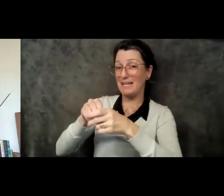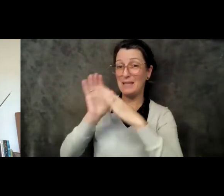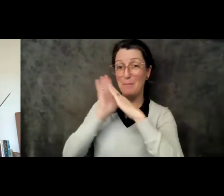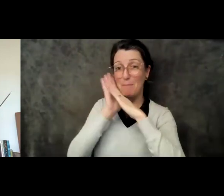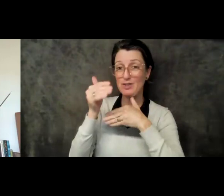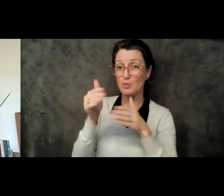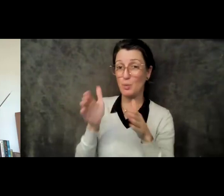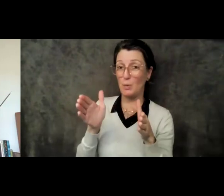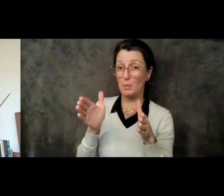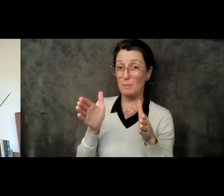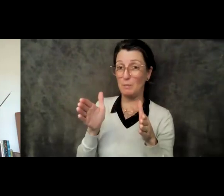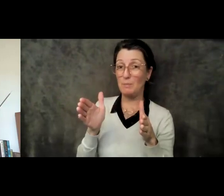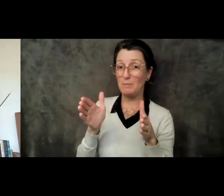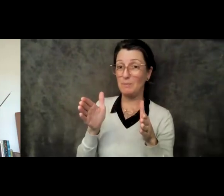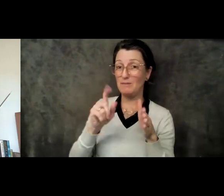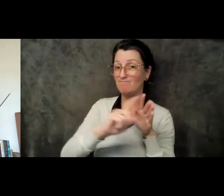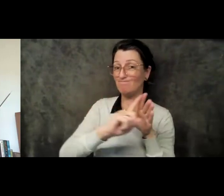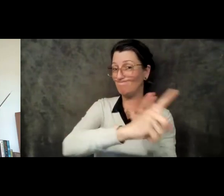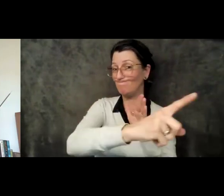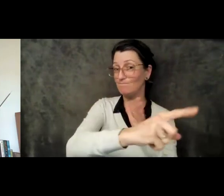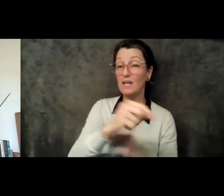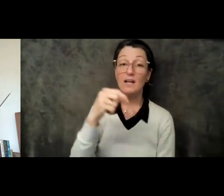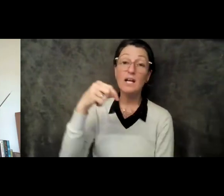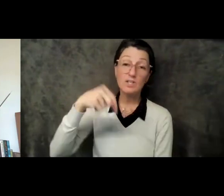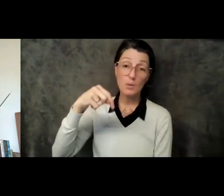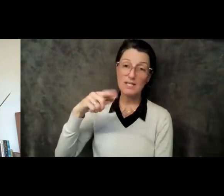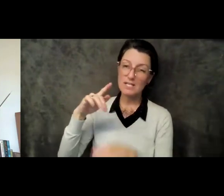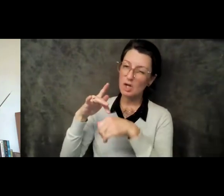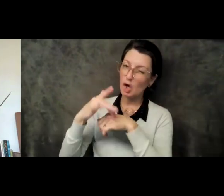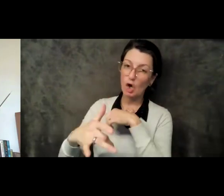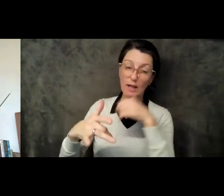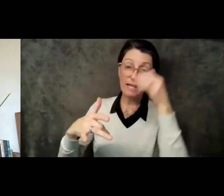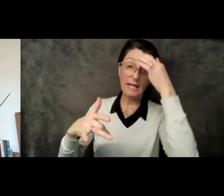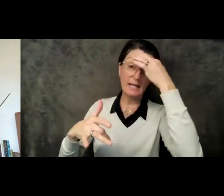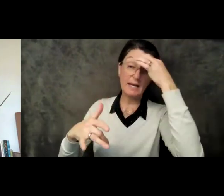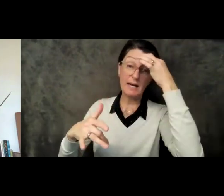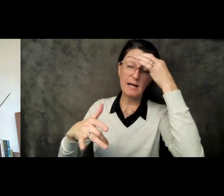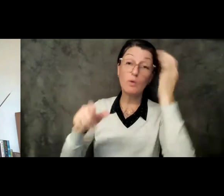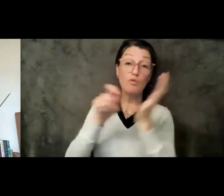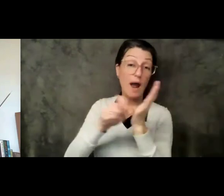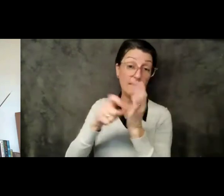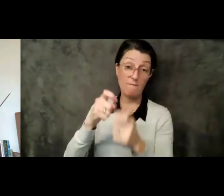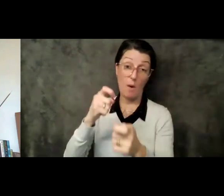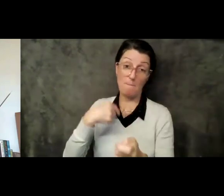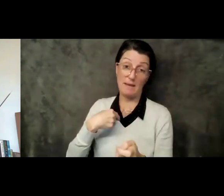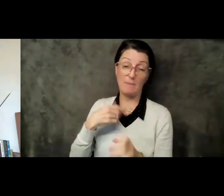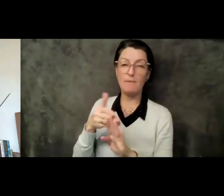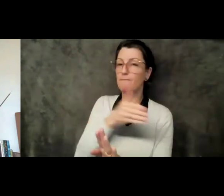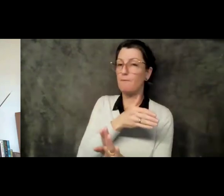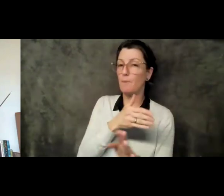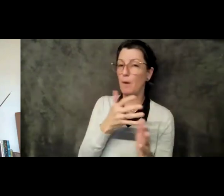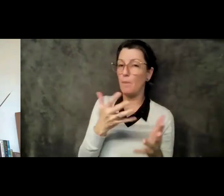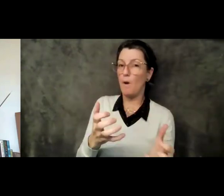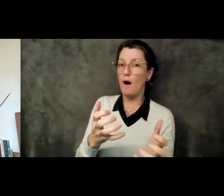this was like a super early piece. This was written way before I even thought of putting a book together.